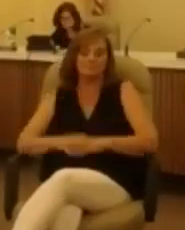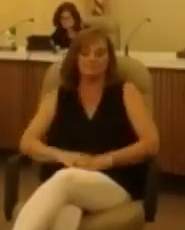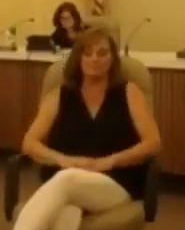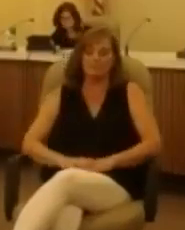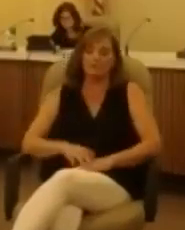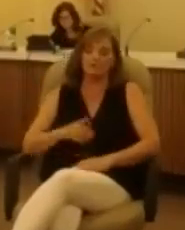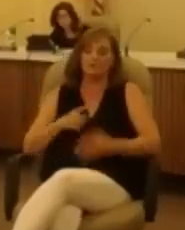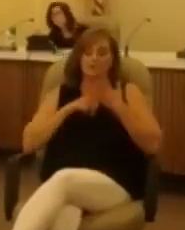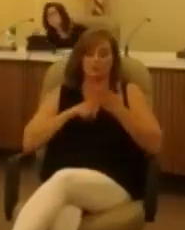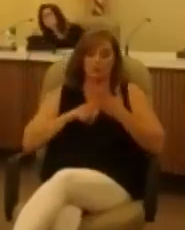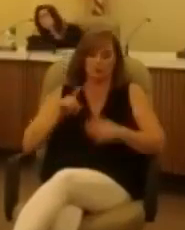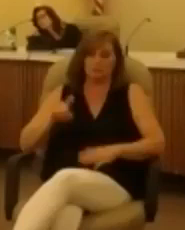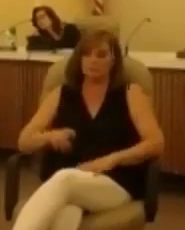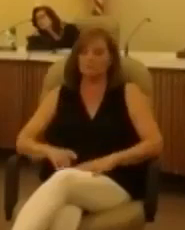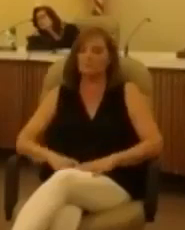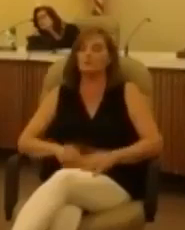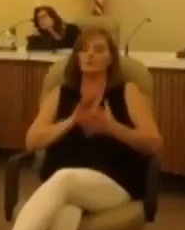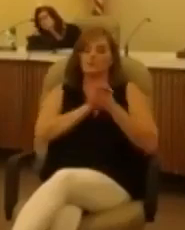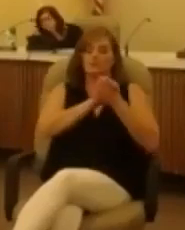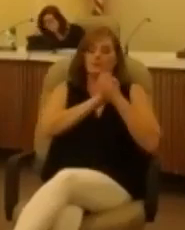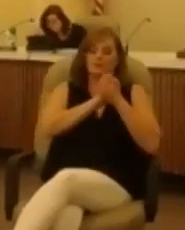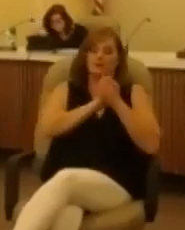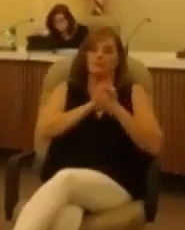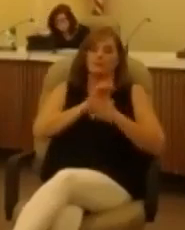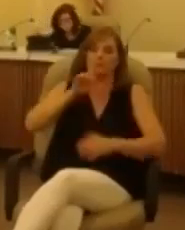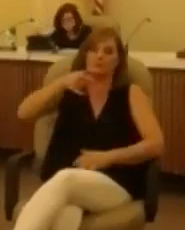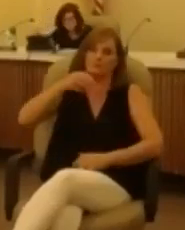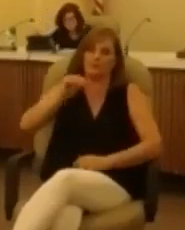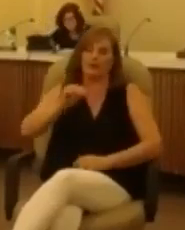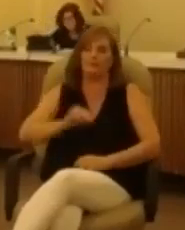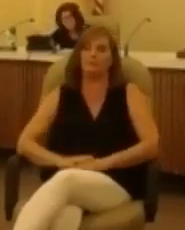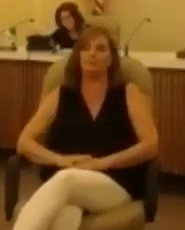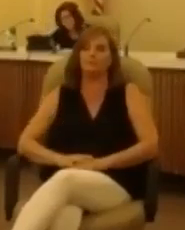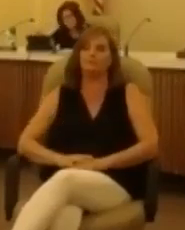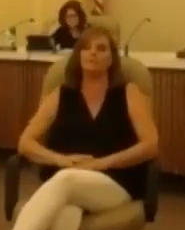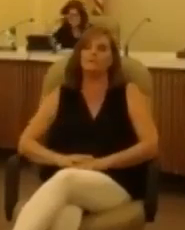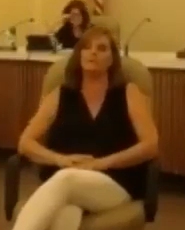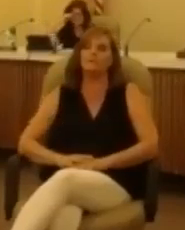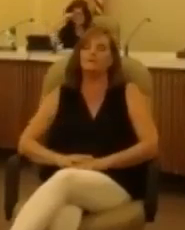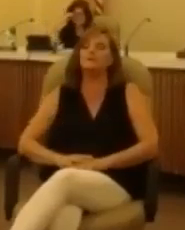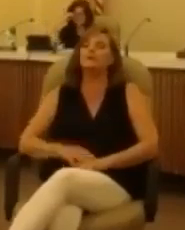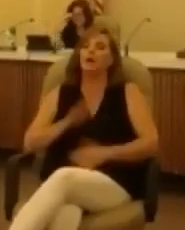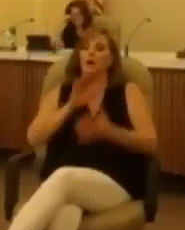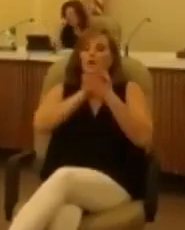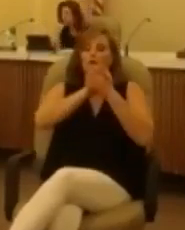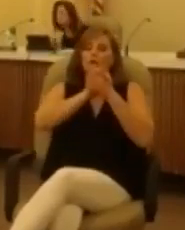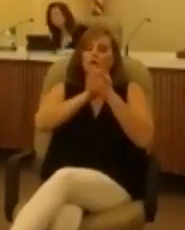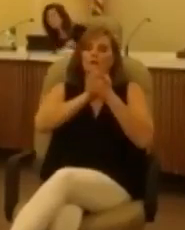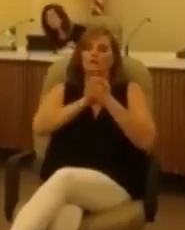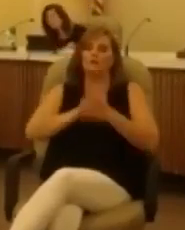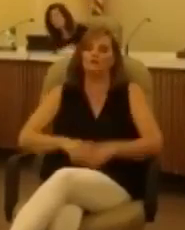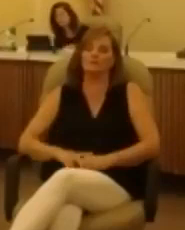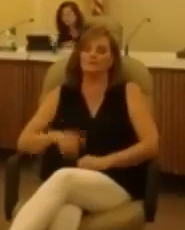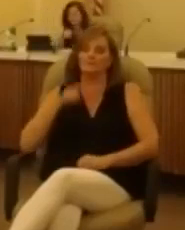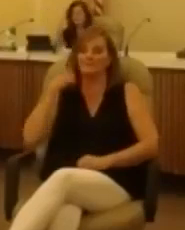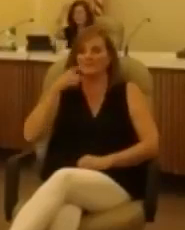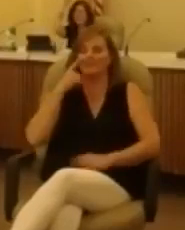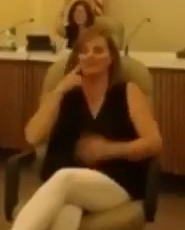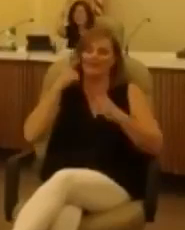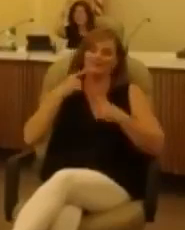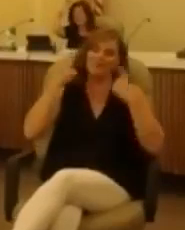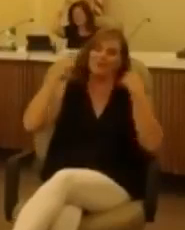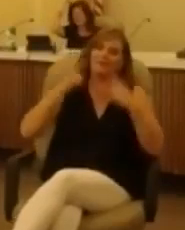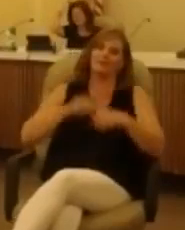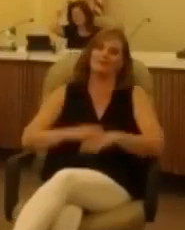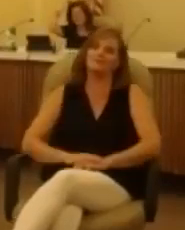Any discussion? Congratulations, Pam. Yeah, Pam. Congratulations. Look at that big smile. Thank